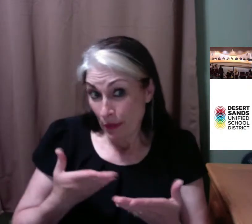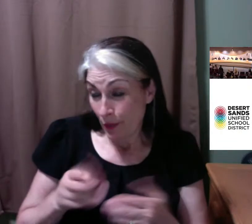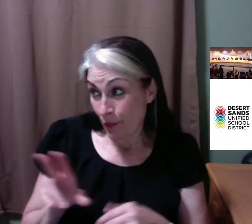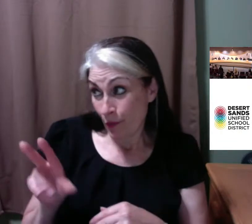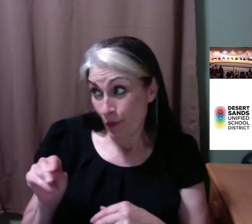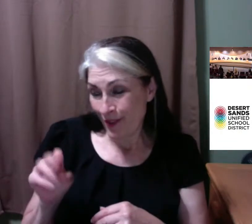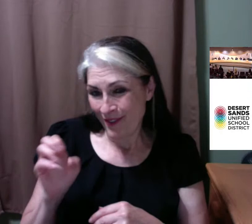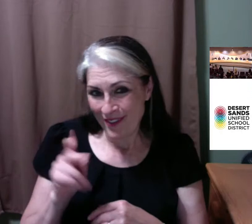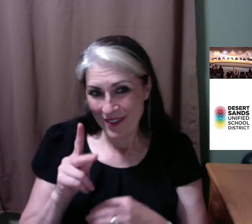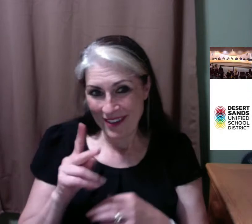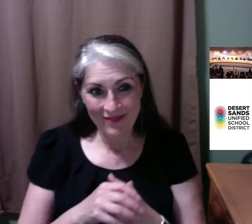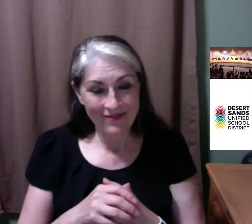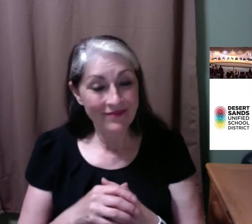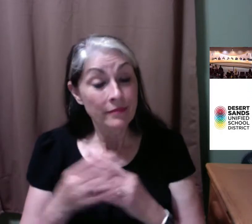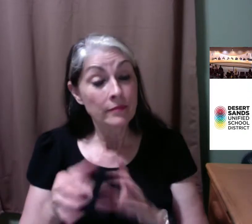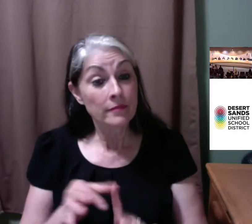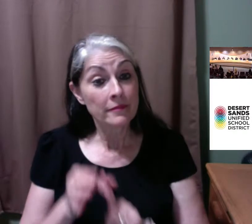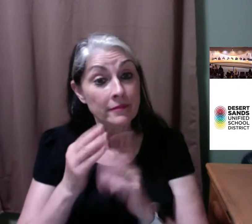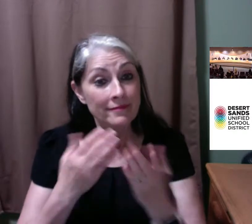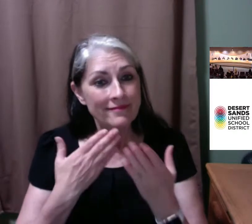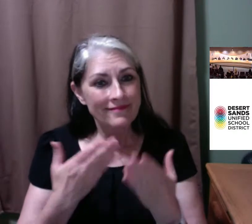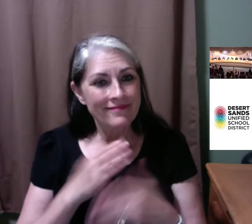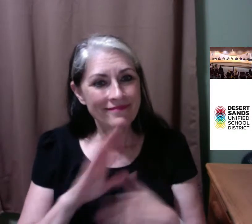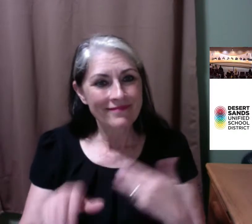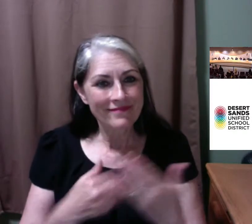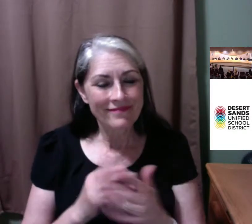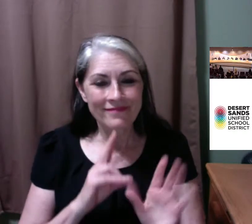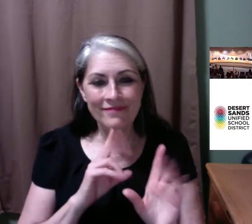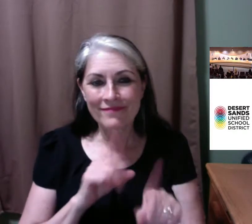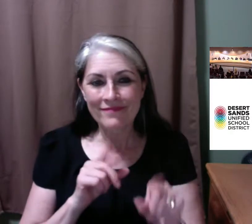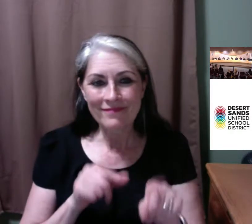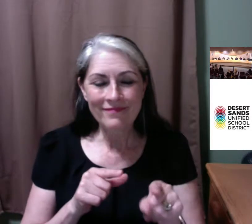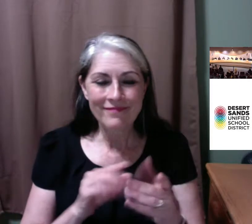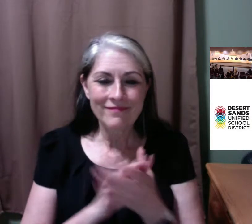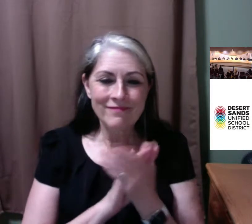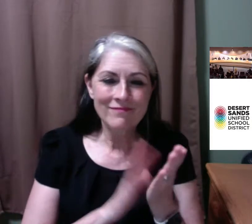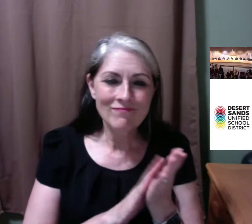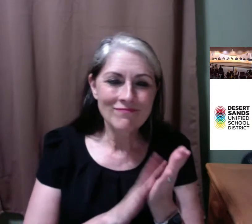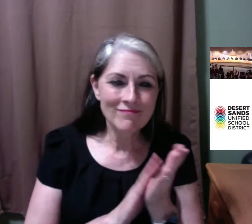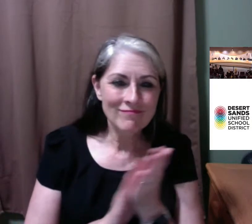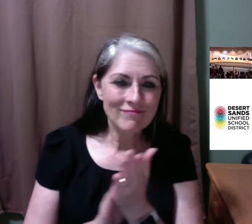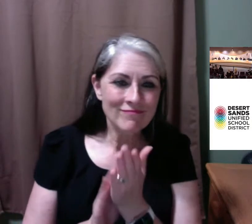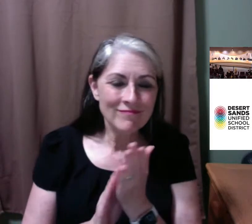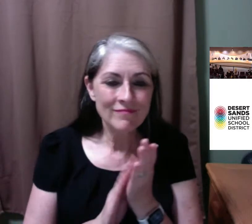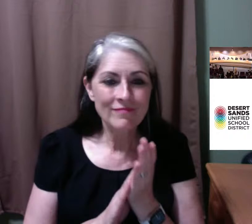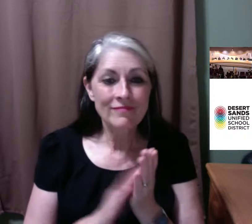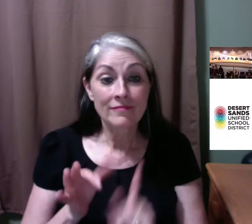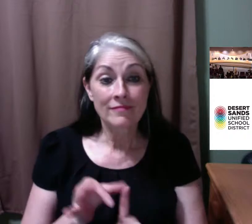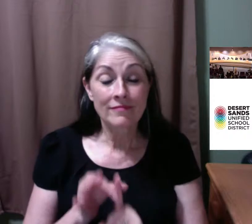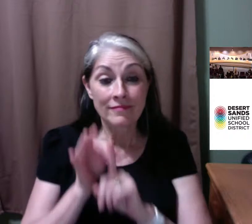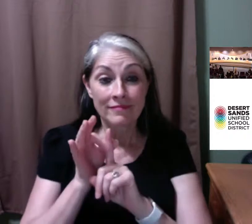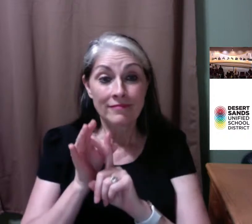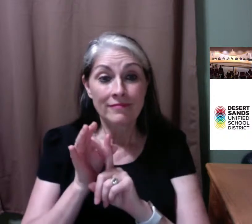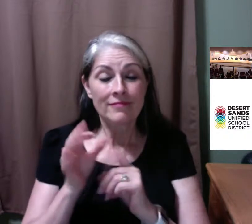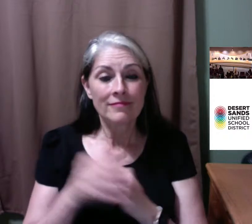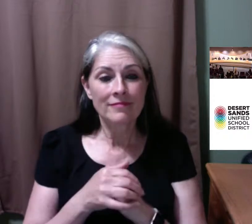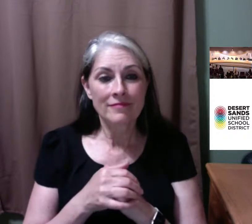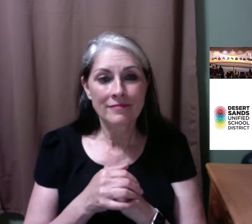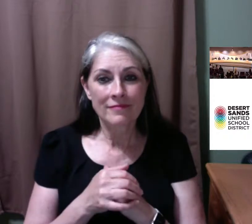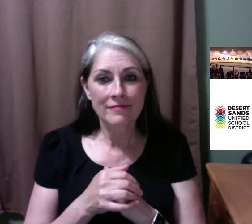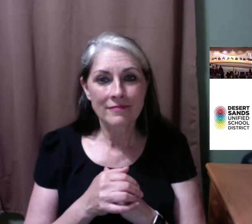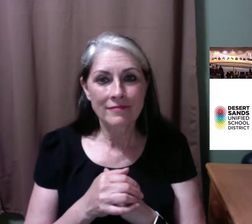Nope. Okay. But special thanks to all those who attended and cheered them on. And I'd especially, as a matter of fact, they